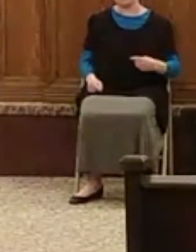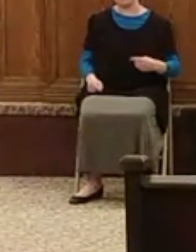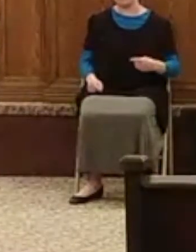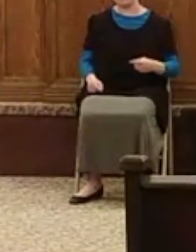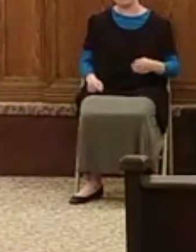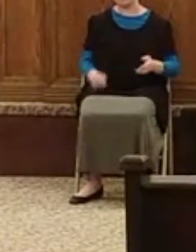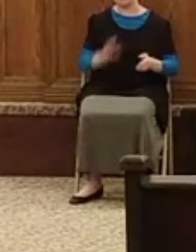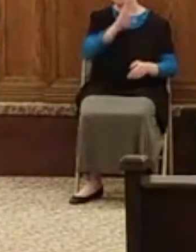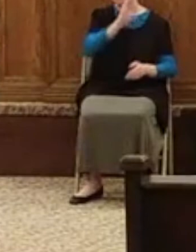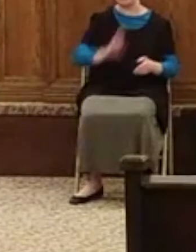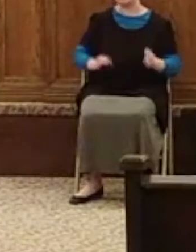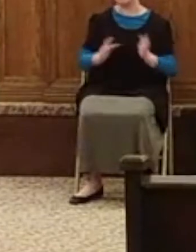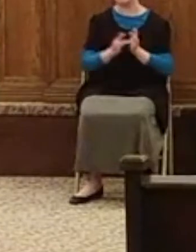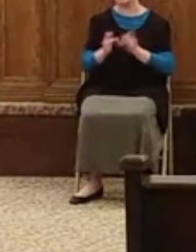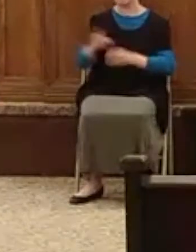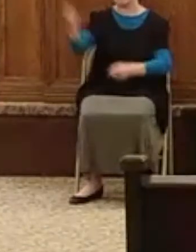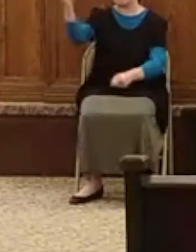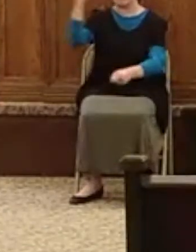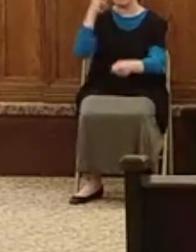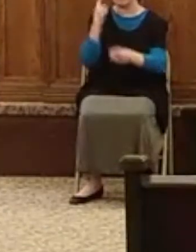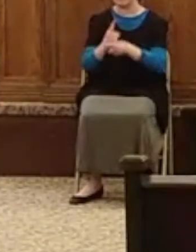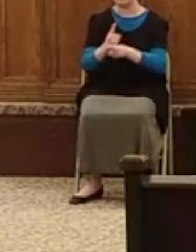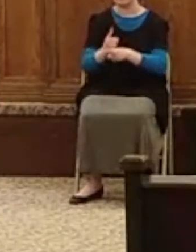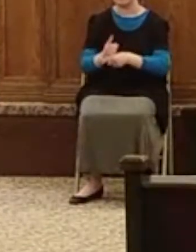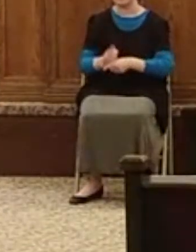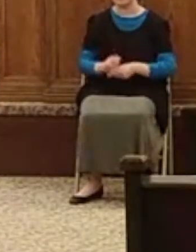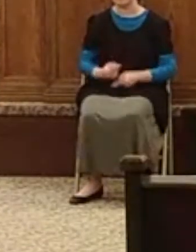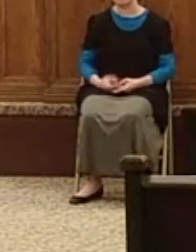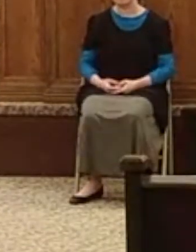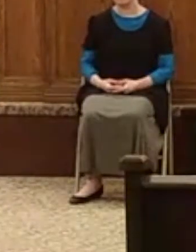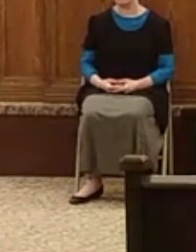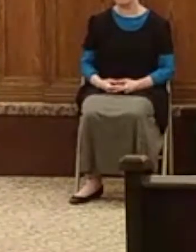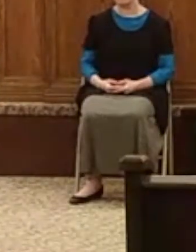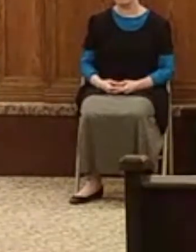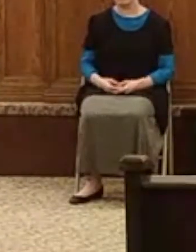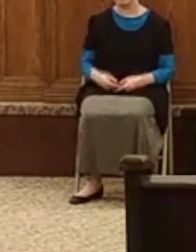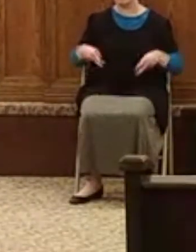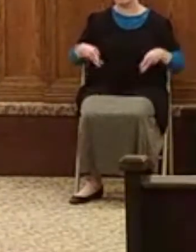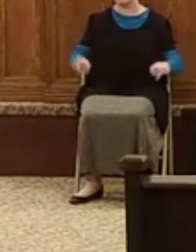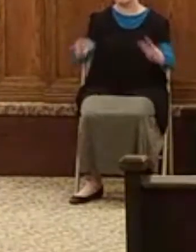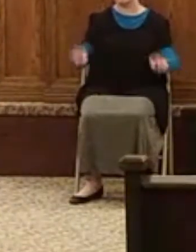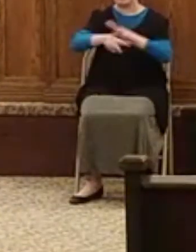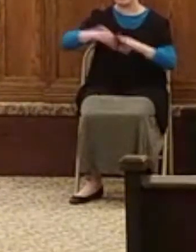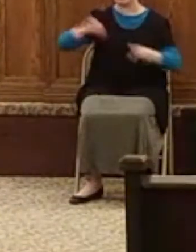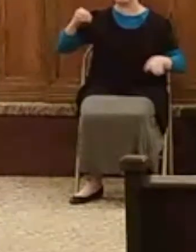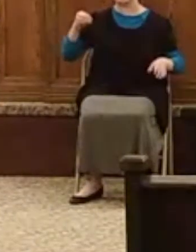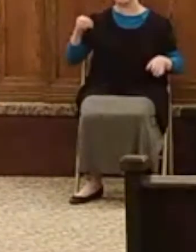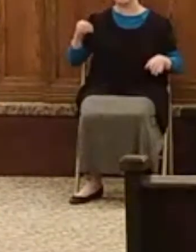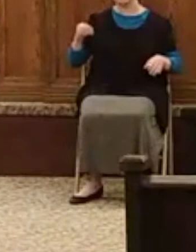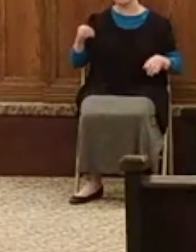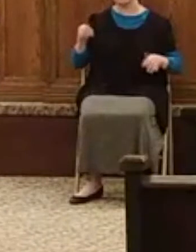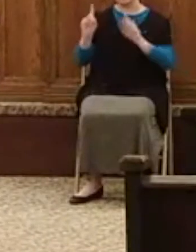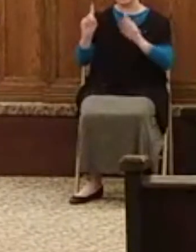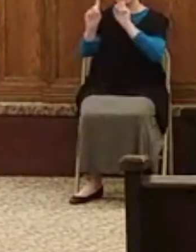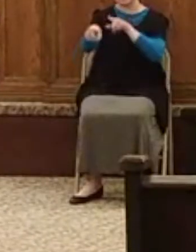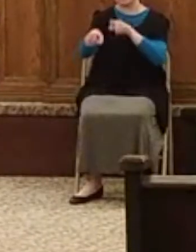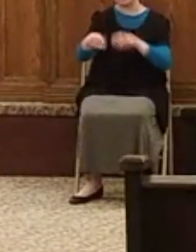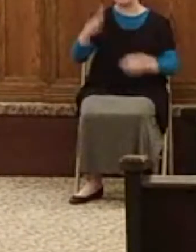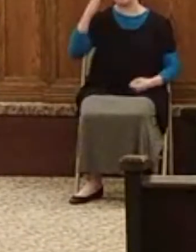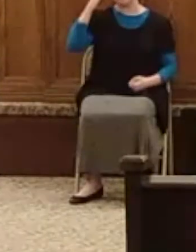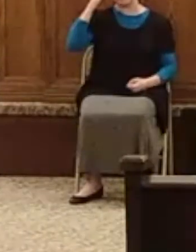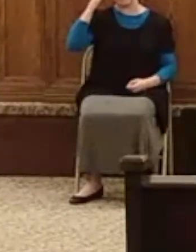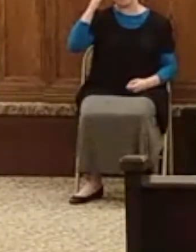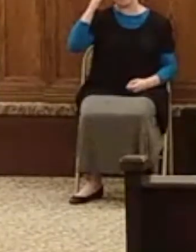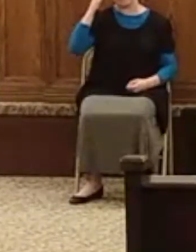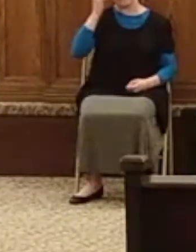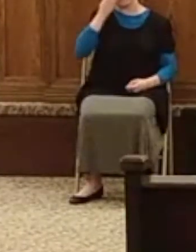advocate with the Father, yes, Christ sir. Jesus, hallelujah. The righteous. Yes. There is a way out. Yes, there is an answer. They need